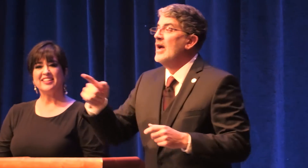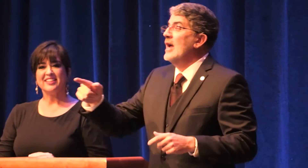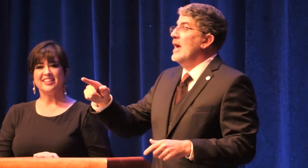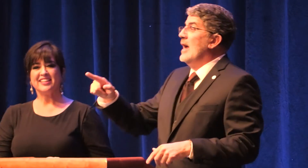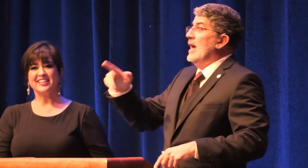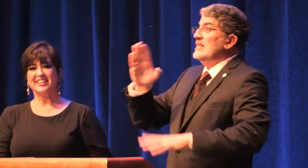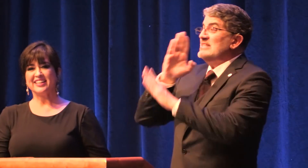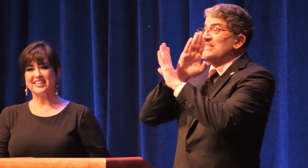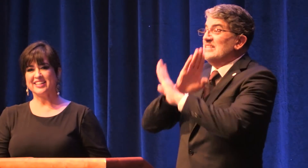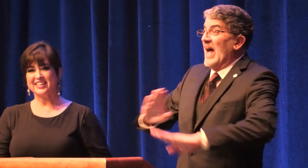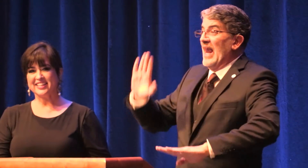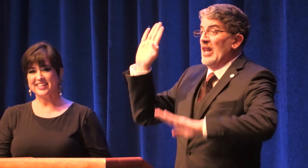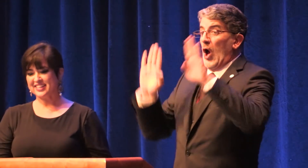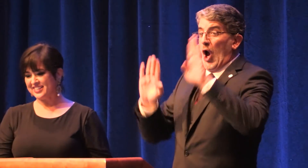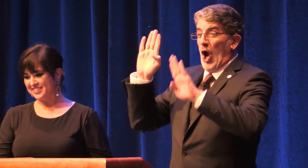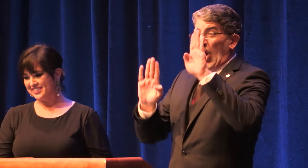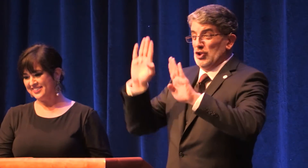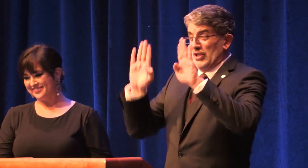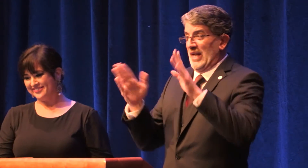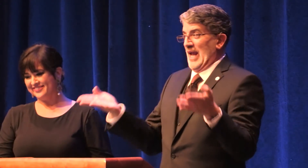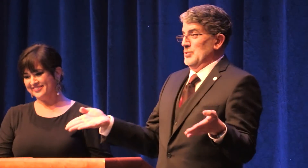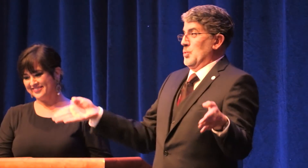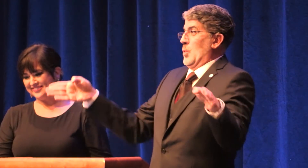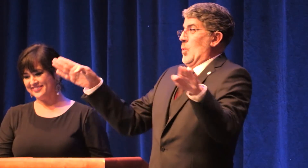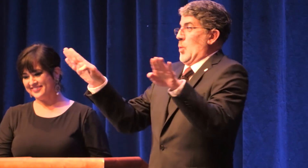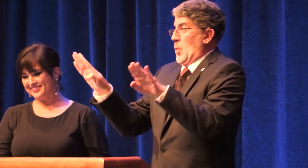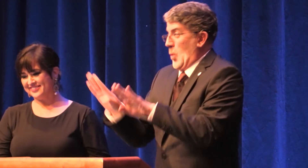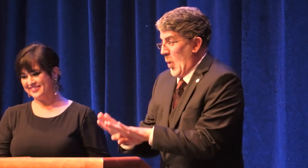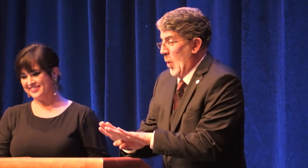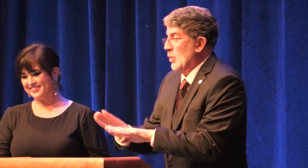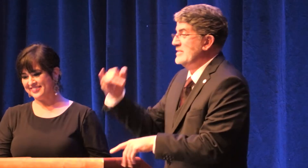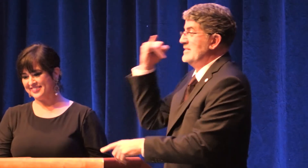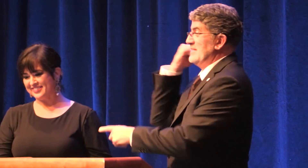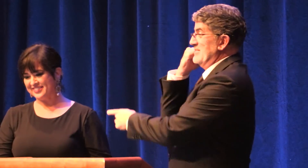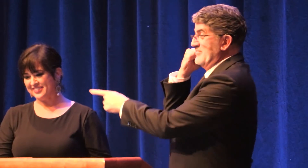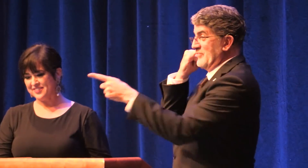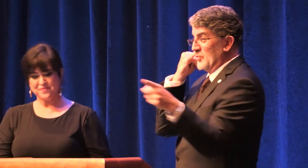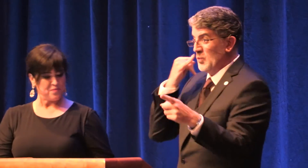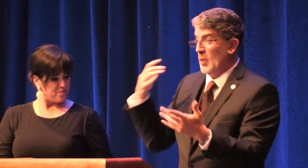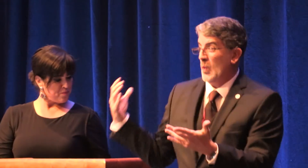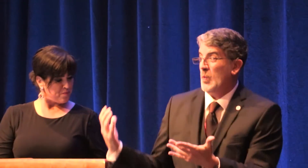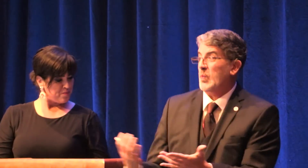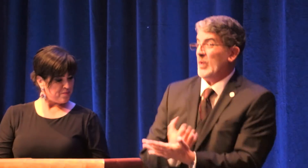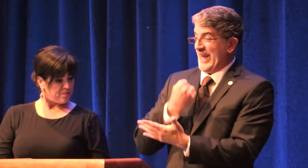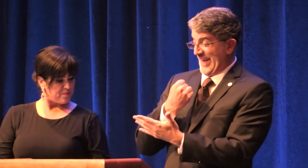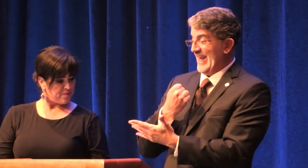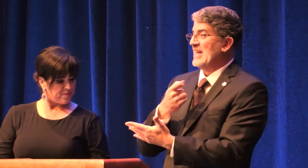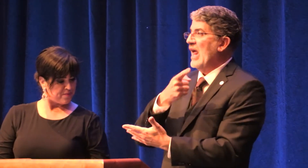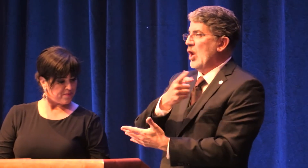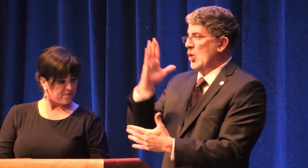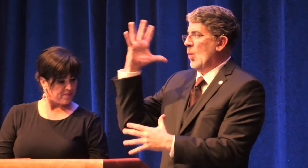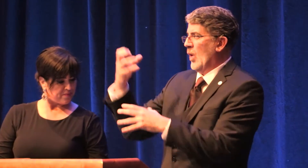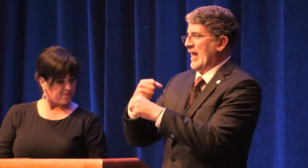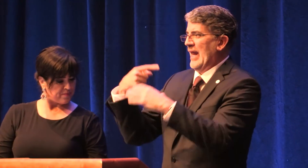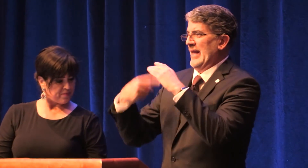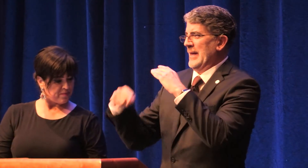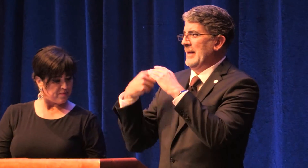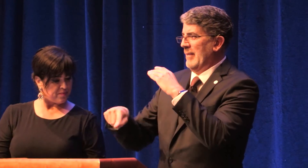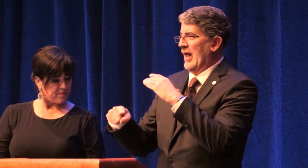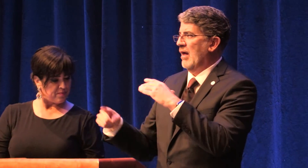of technology. I love it. So the silent auction, just so that you know, it's going to close. If you've won, you